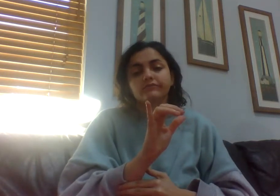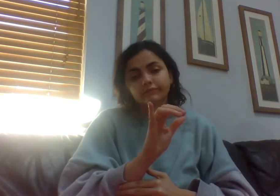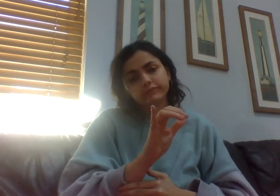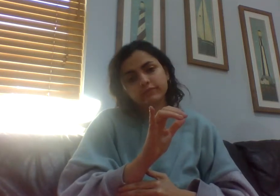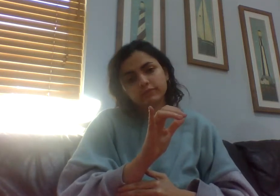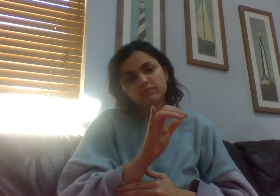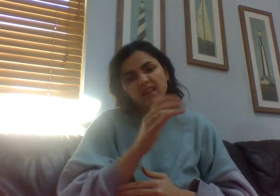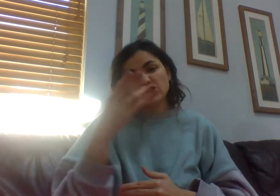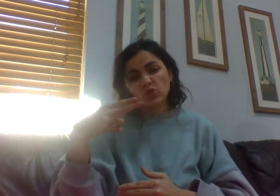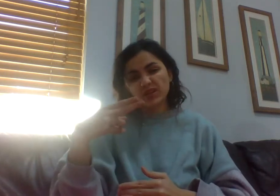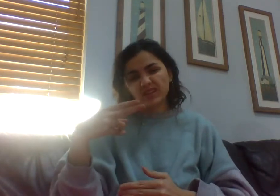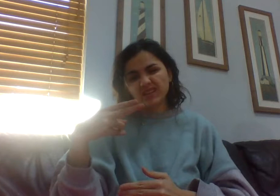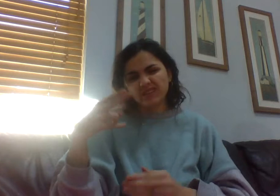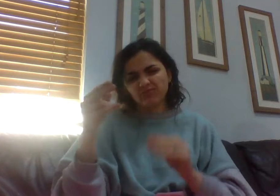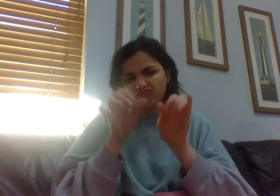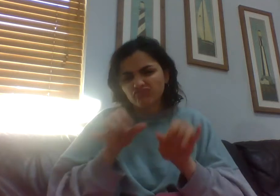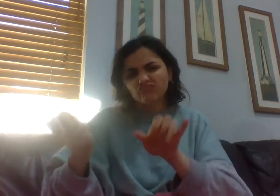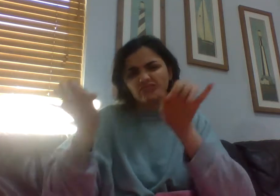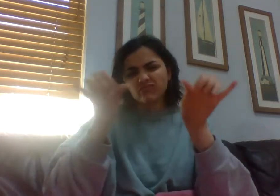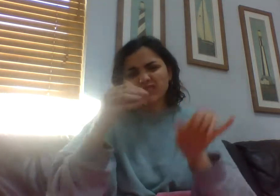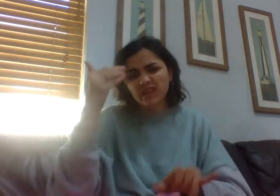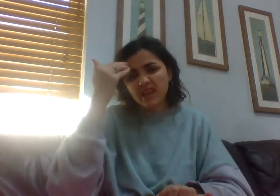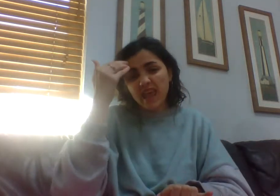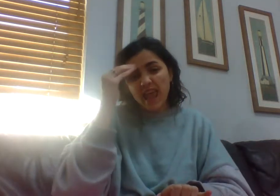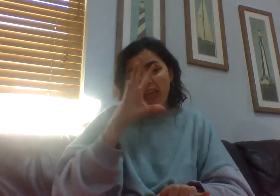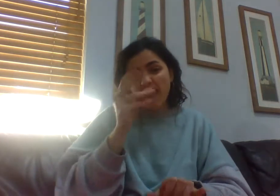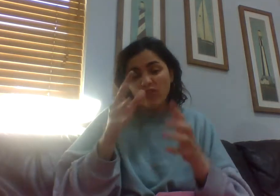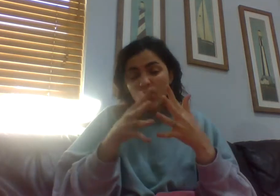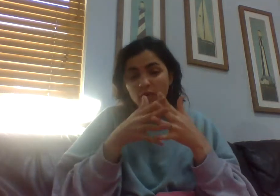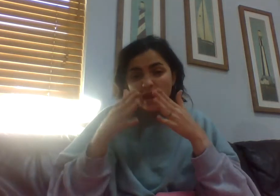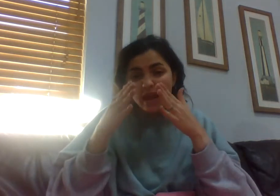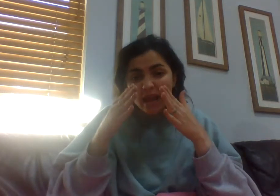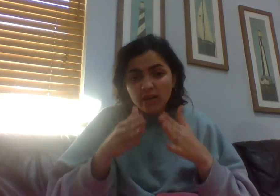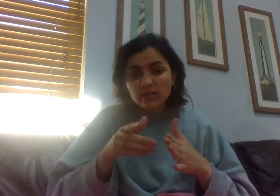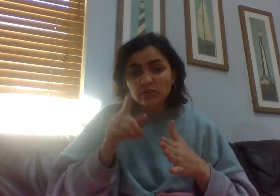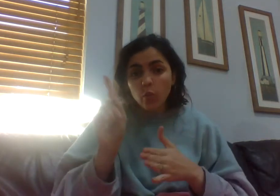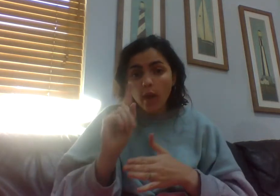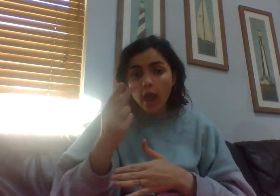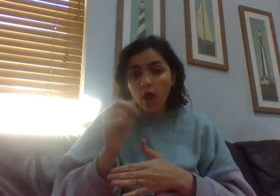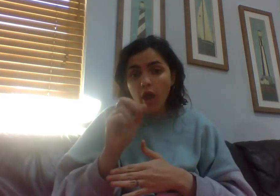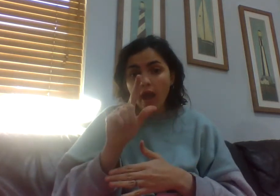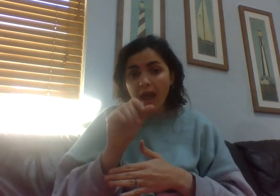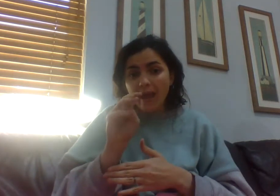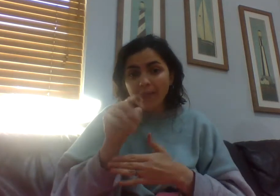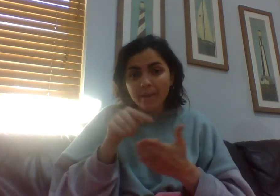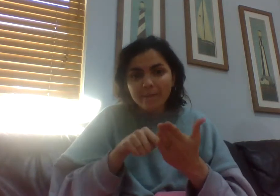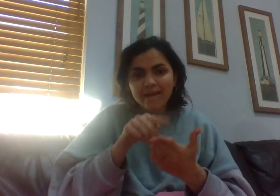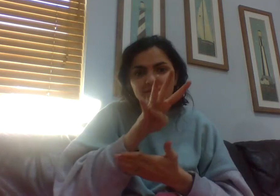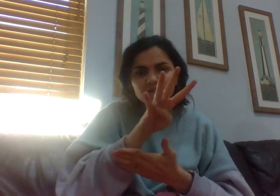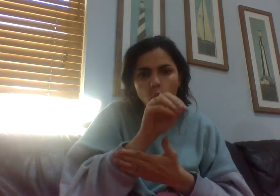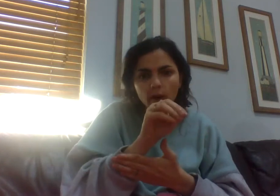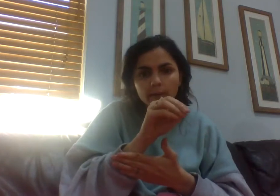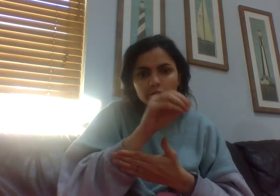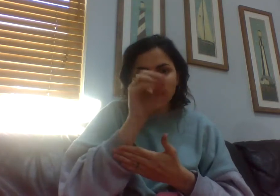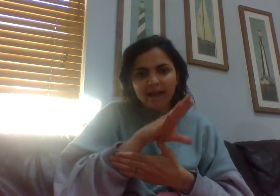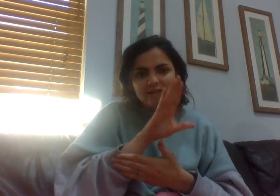in the 1930s, African Americans in Harlem were paying 40% of their wages on rent, as opposed to